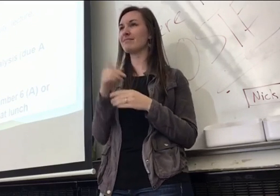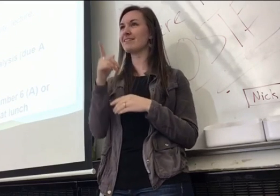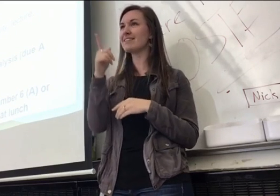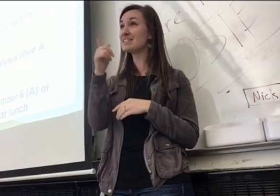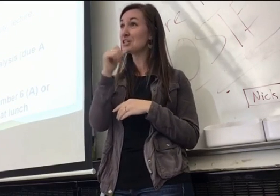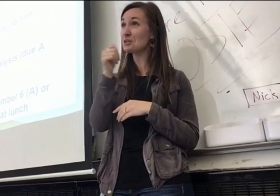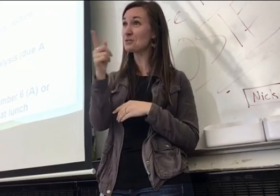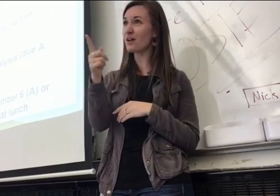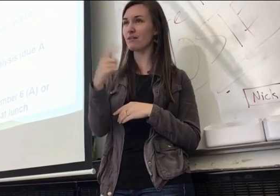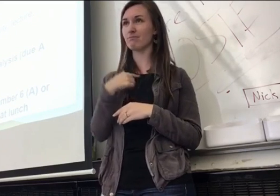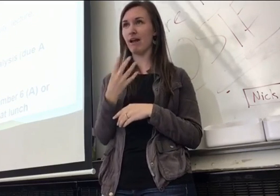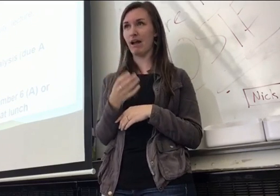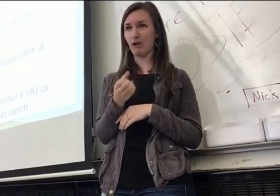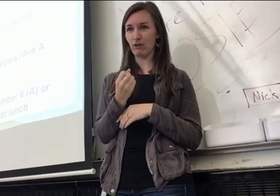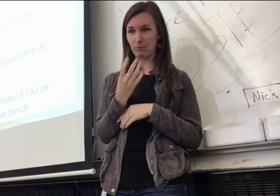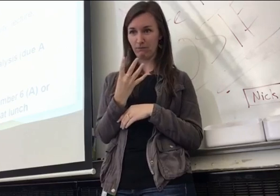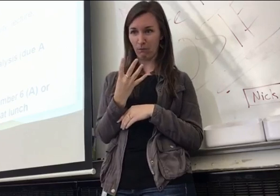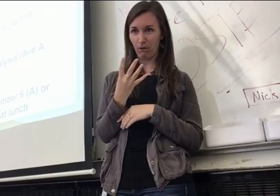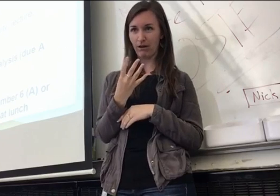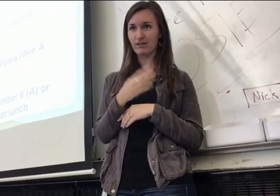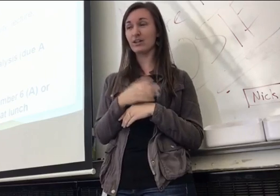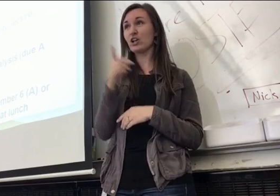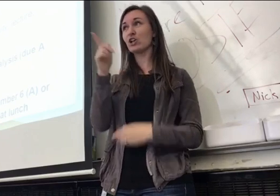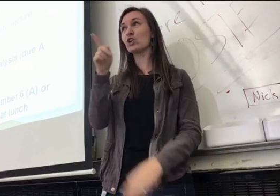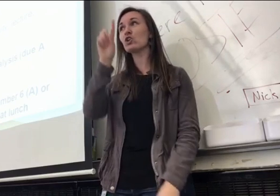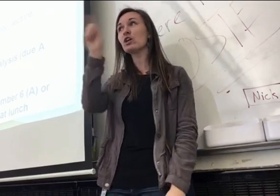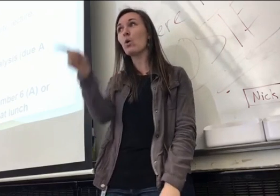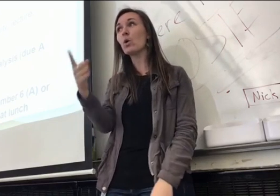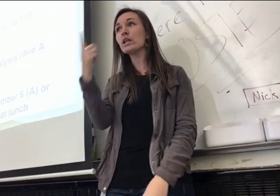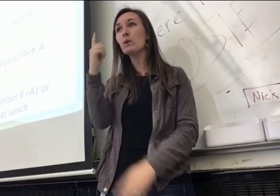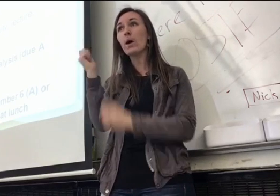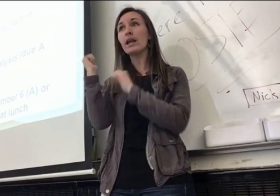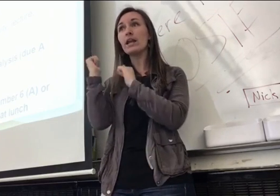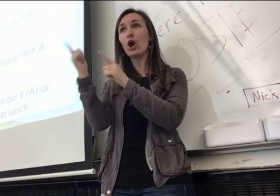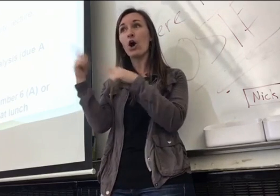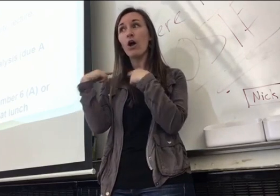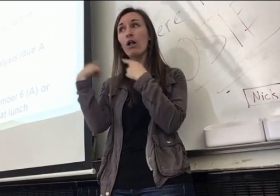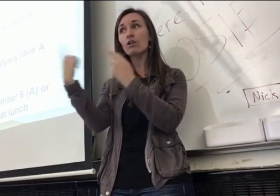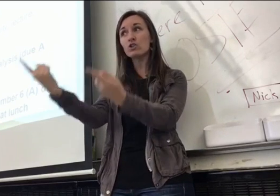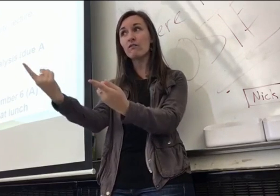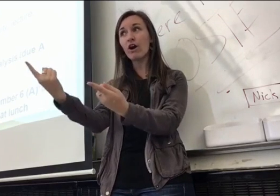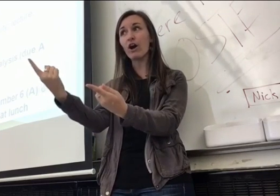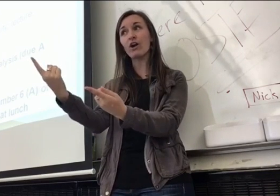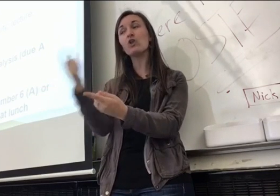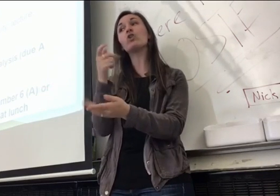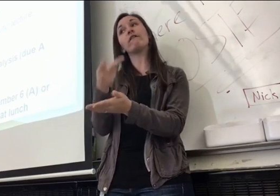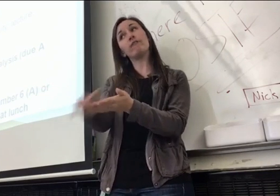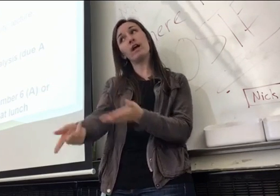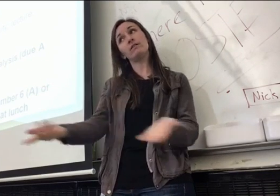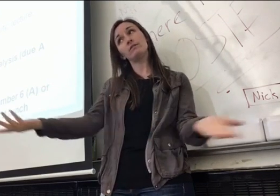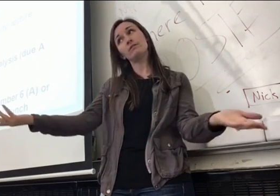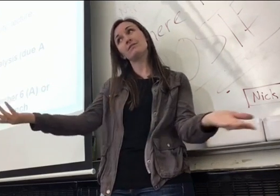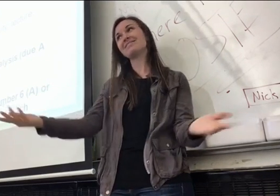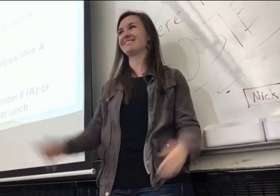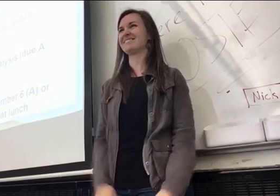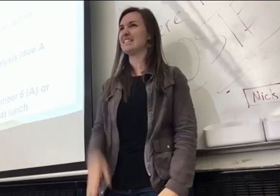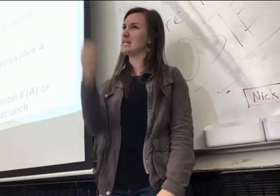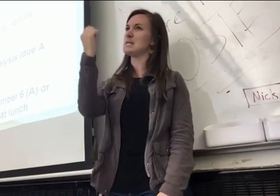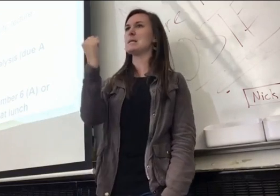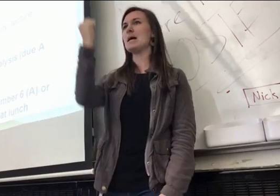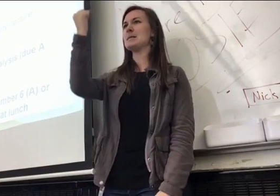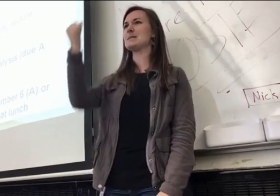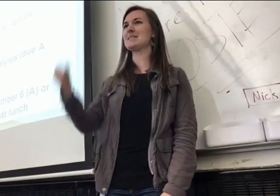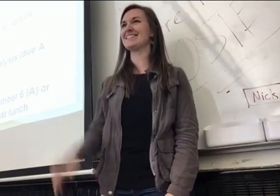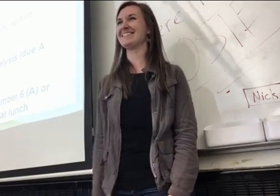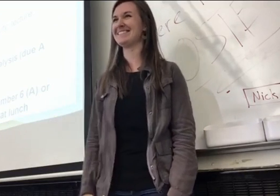not? Well, if it helps, you're the only one in all 3 class periods that hasn't grabbed 5. Is it me? Yeah, you... Yes.